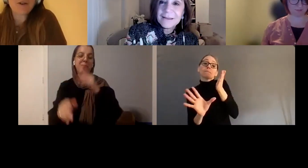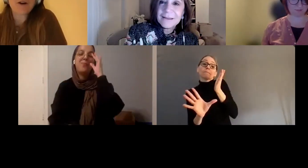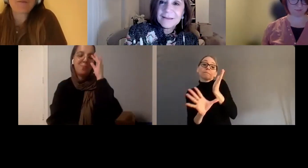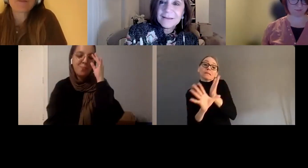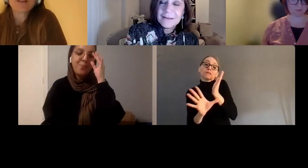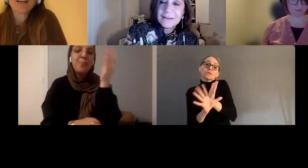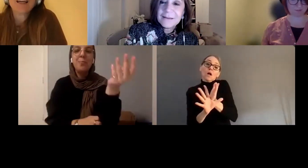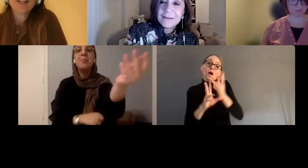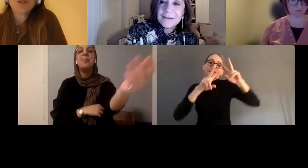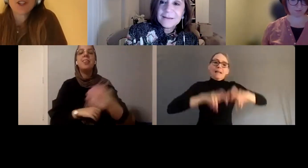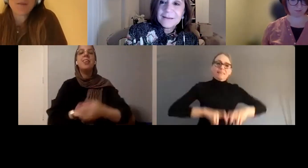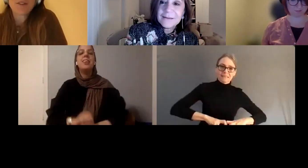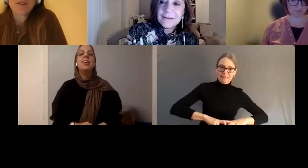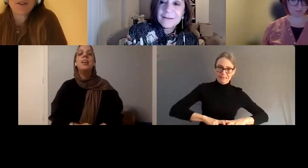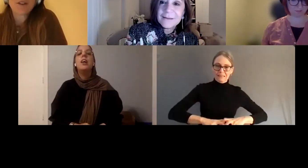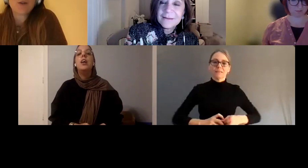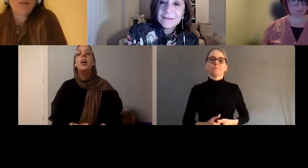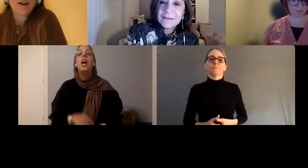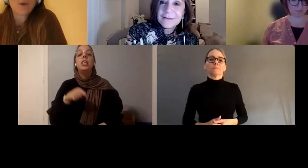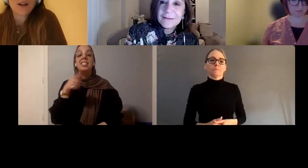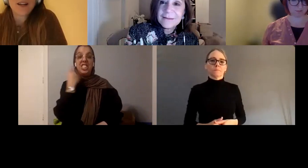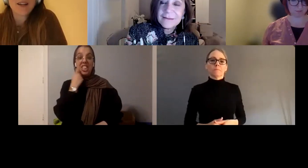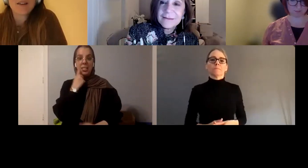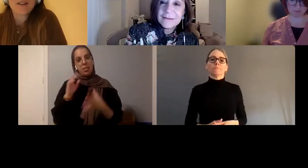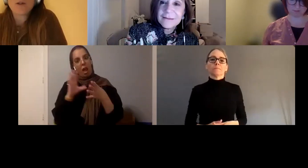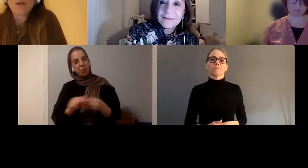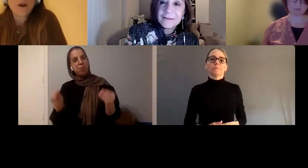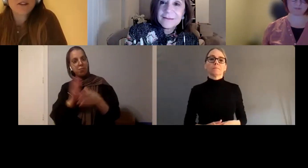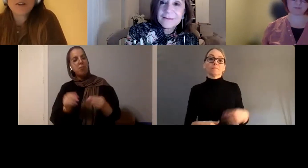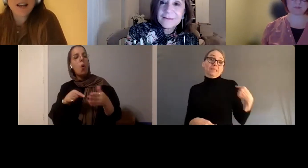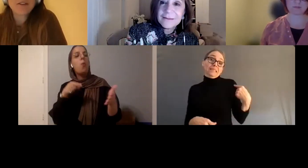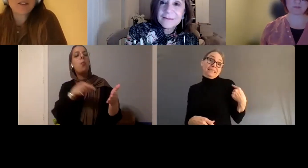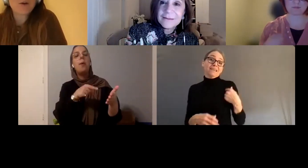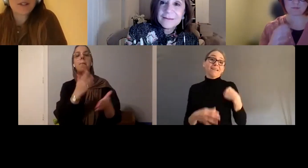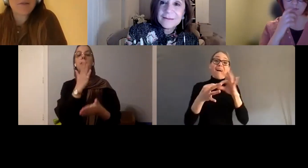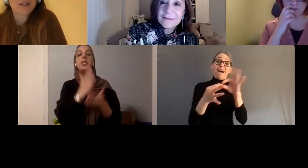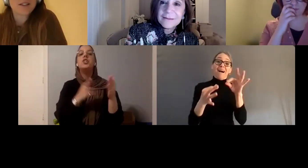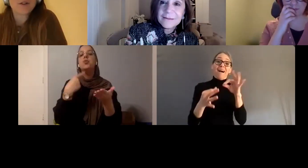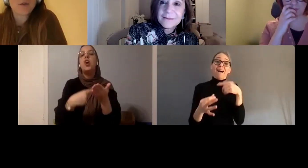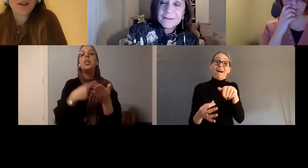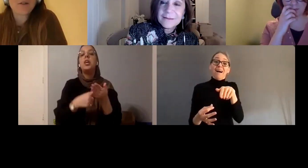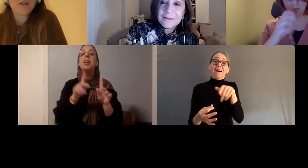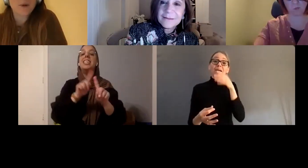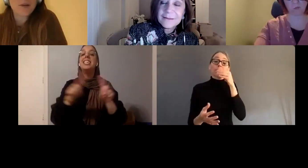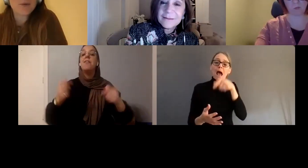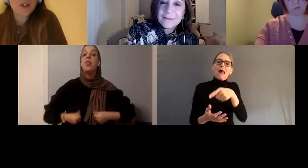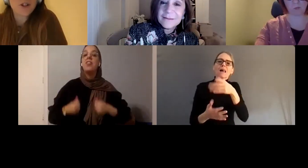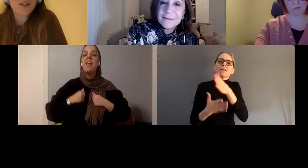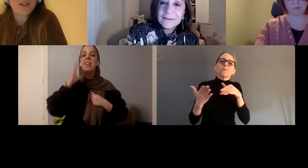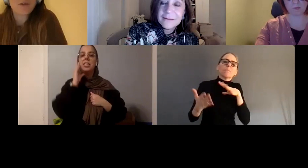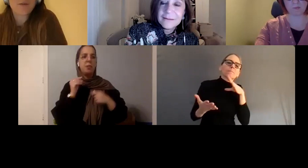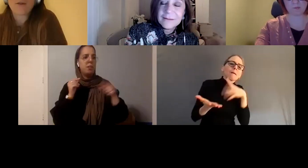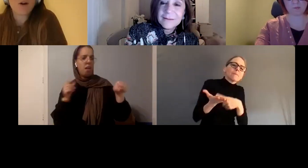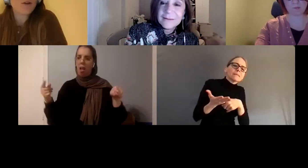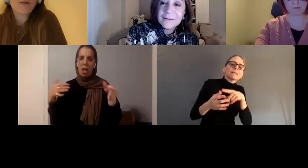of your in your chapter. You combine really eloquently different life experience levels in your narrative. I really appreciate